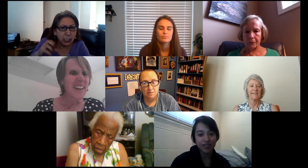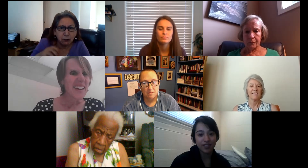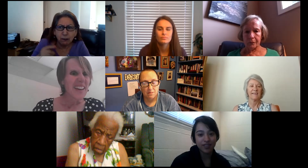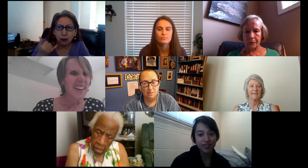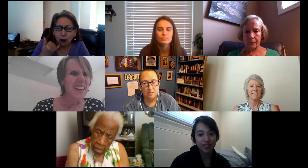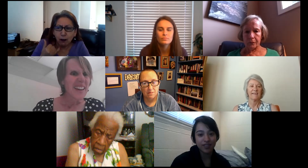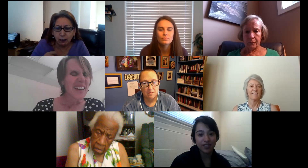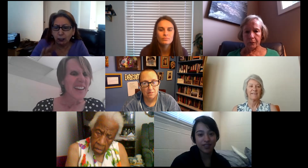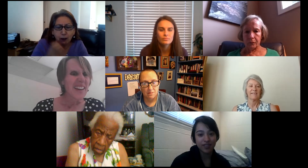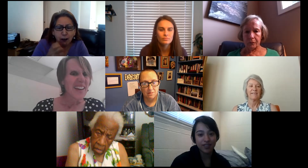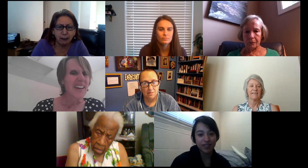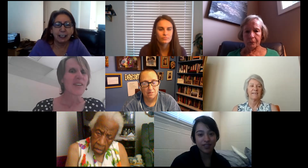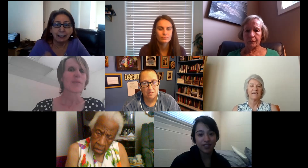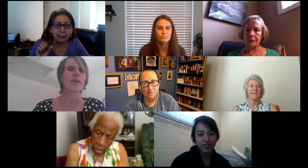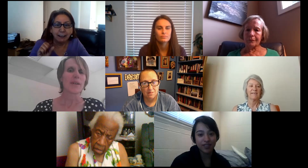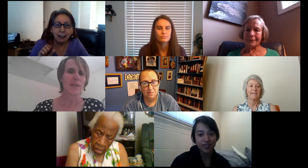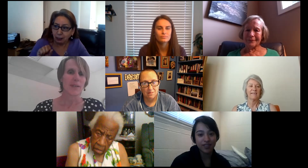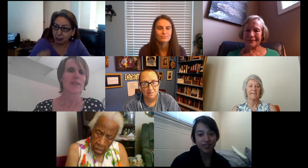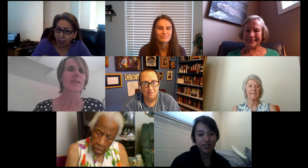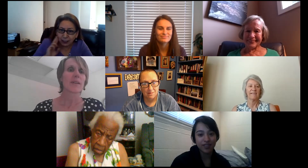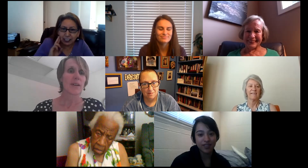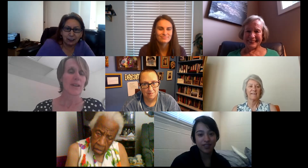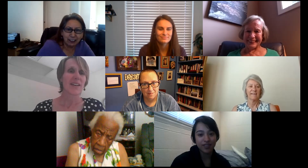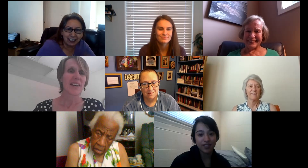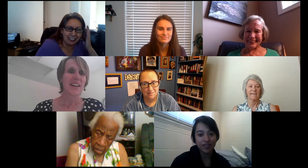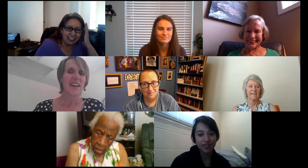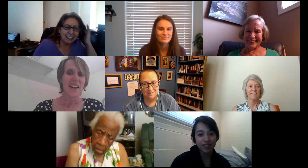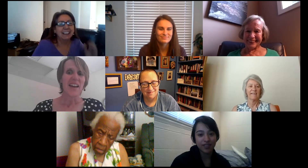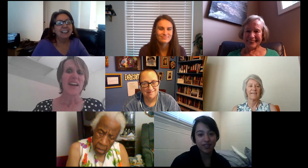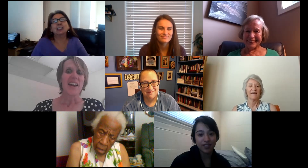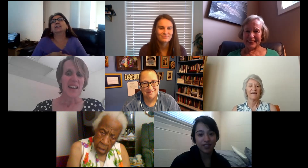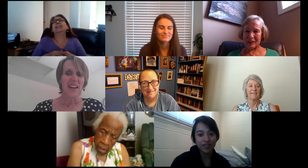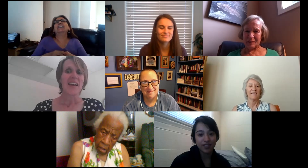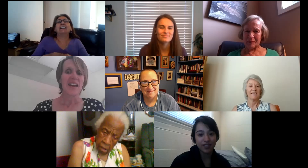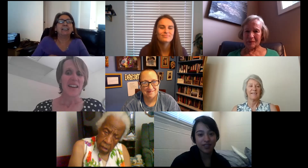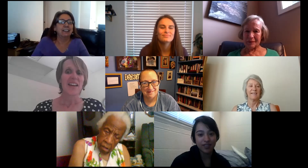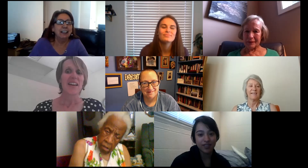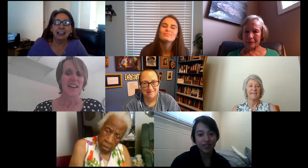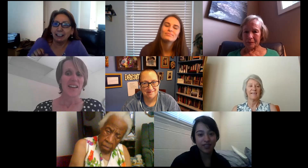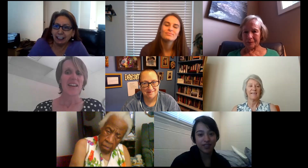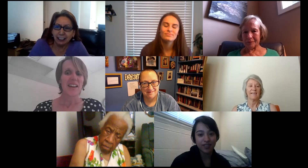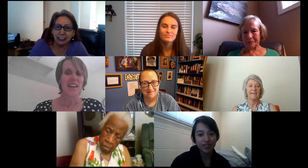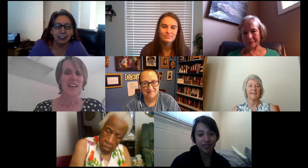blinker on the car? I'm like, yeah, you can hear it. Because she was lying down and like, yes. And then